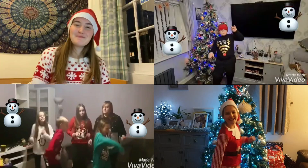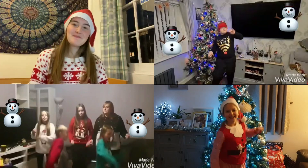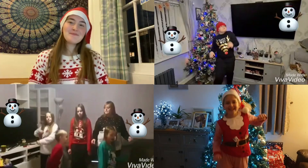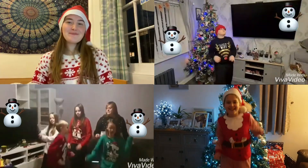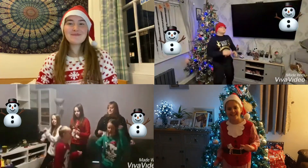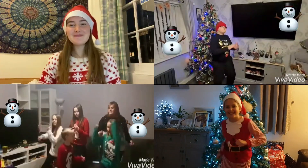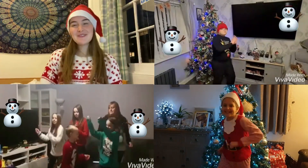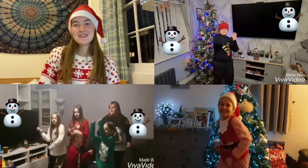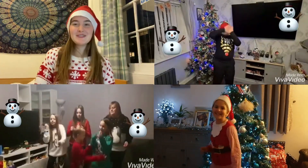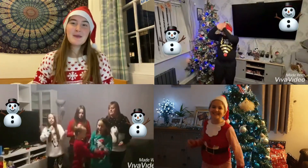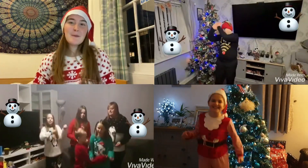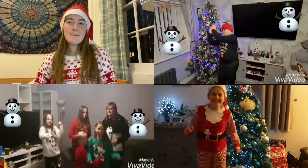Happy Christmas